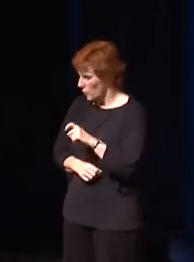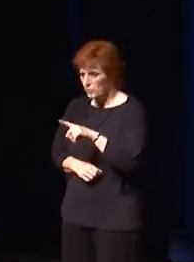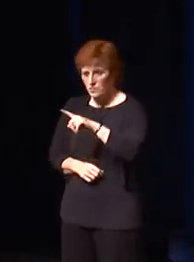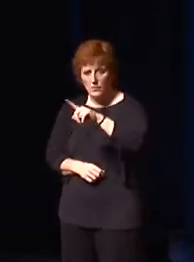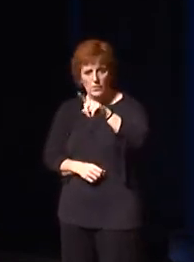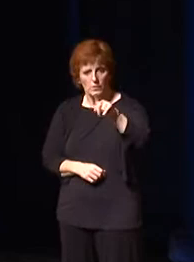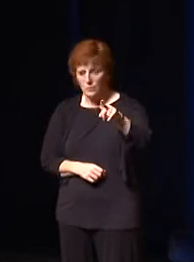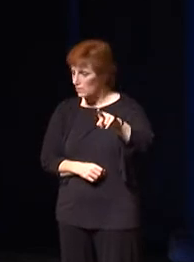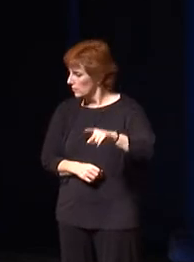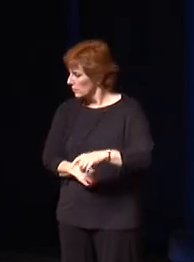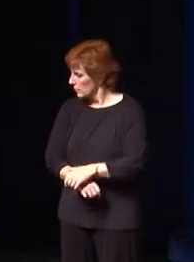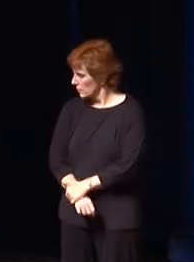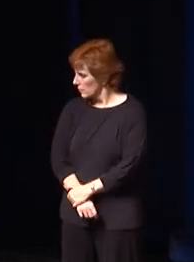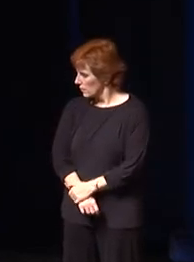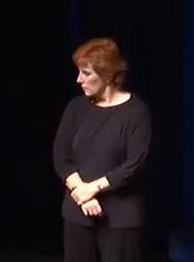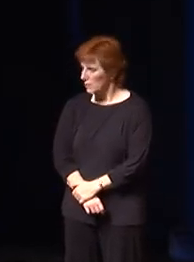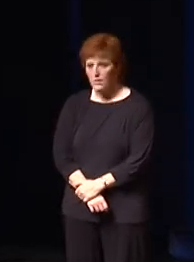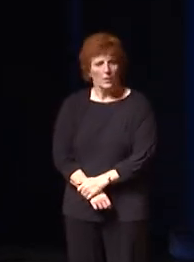Okay?